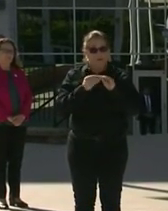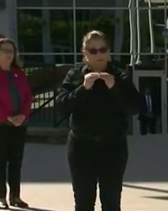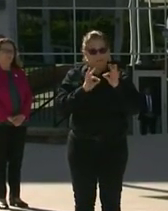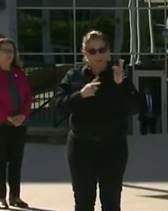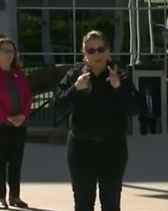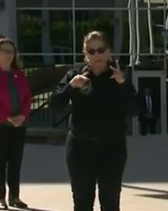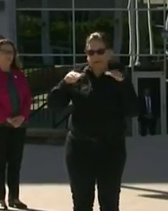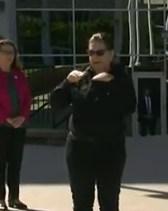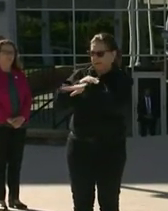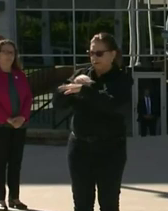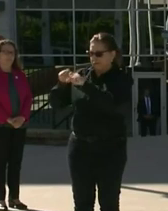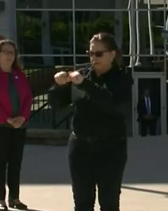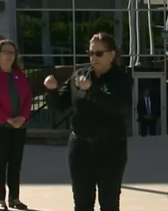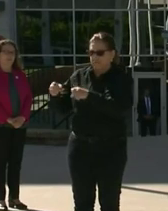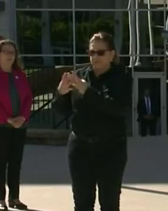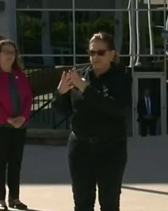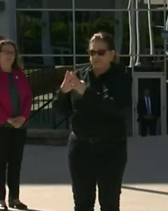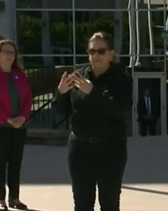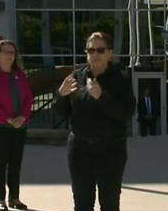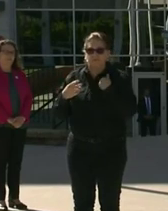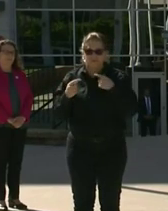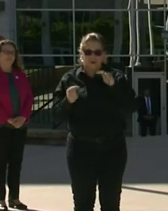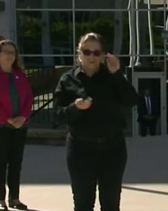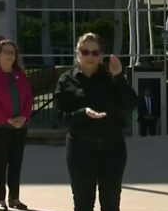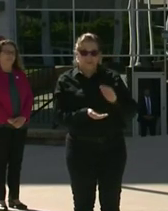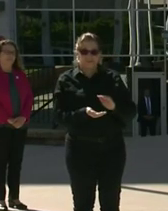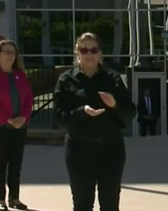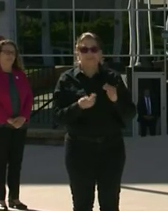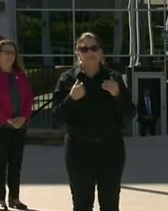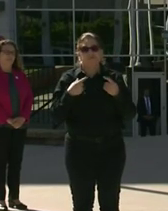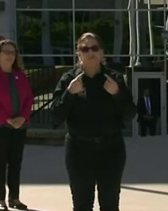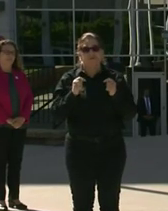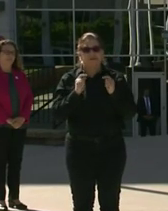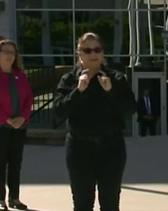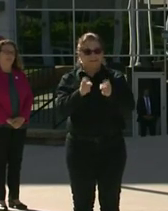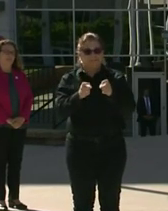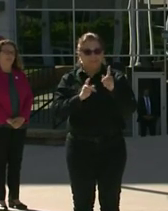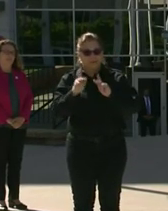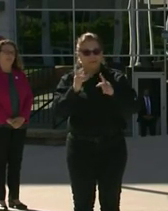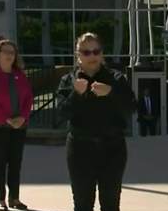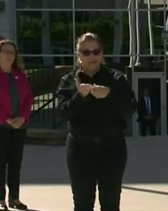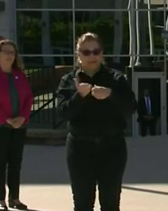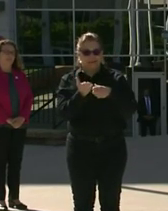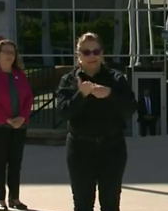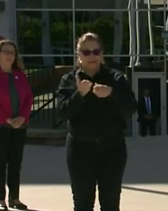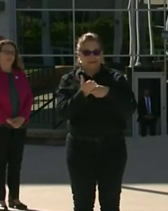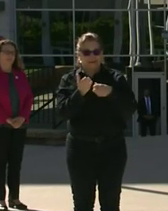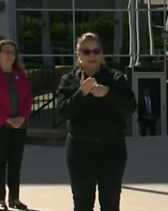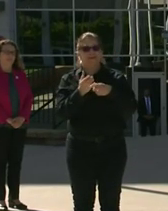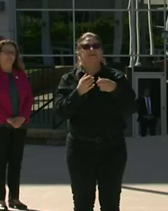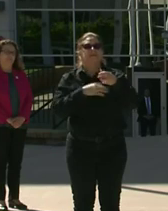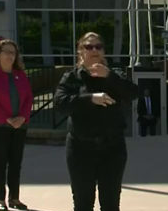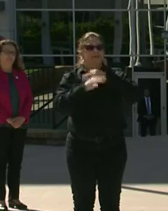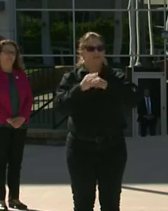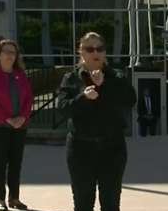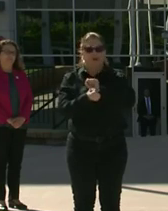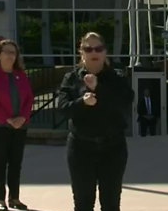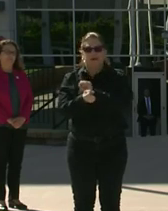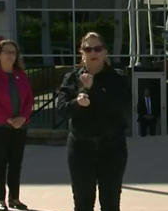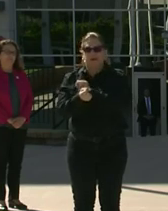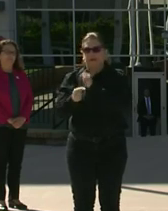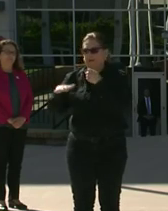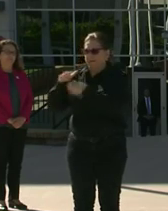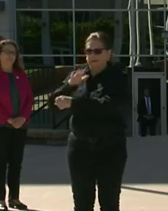different initiatives. One is the use of citations much more robustly in lieu of arrest than previously was done. The other is